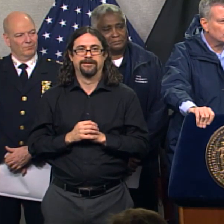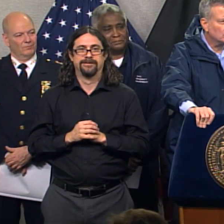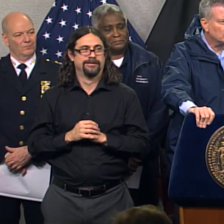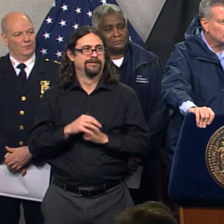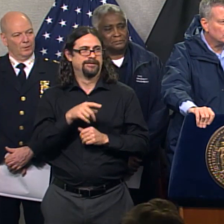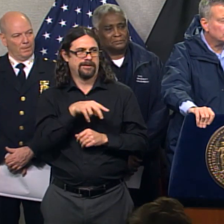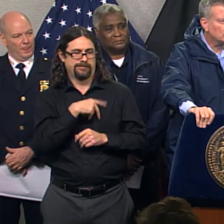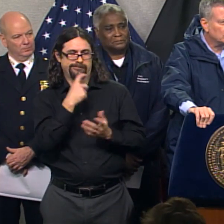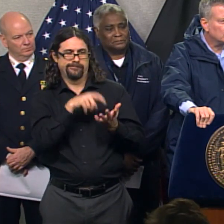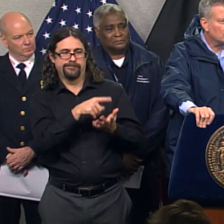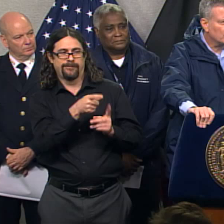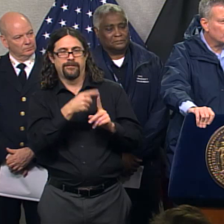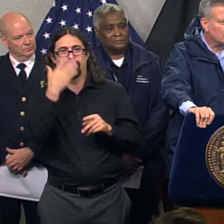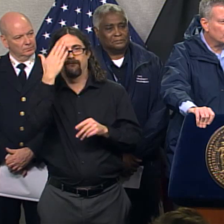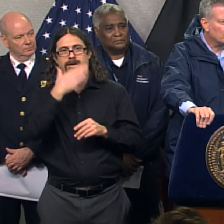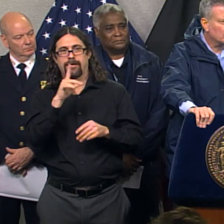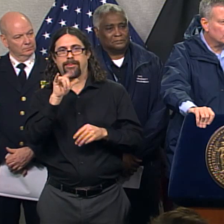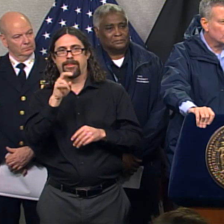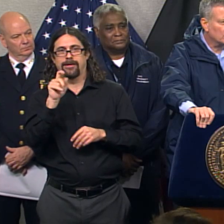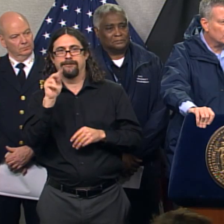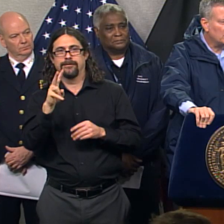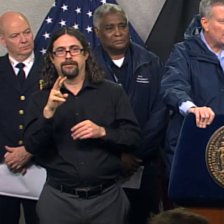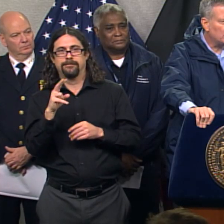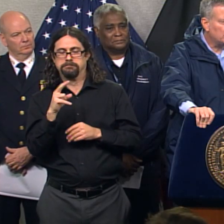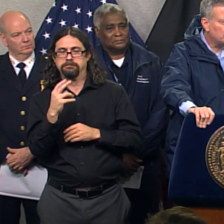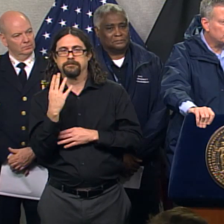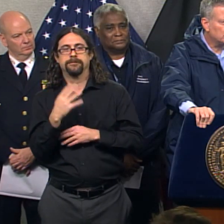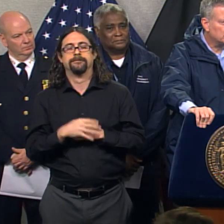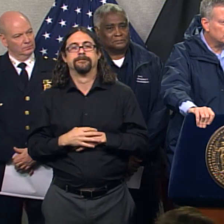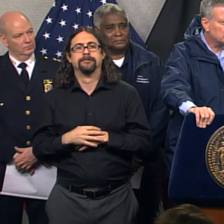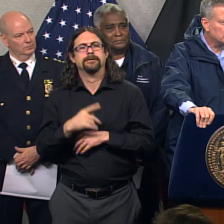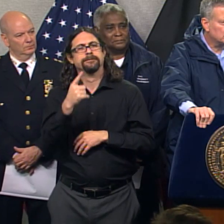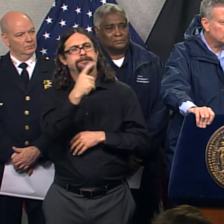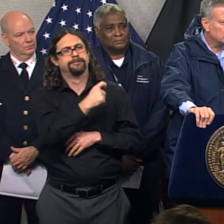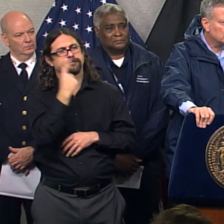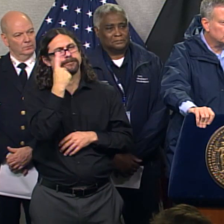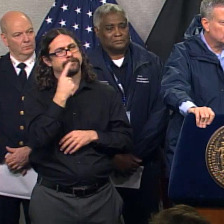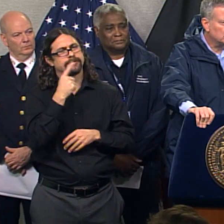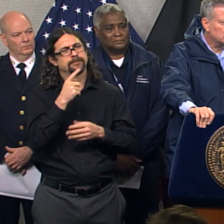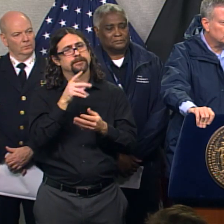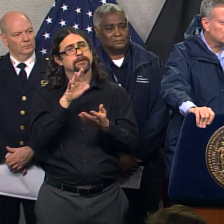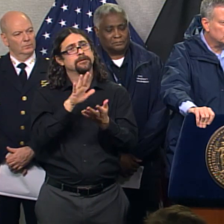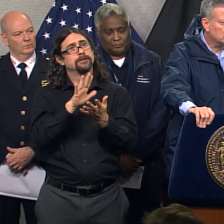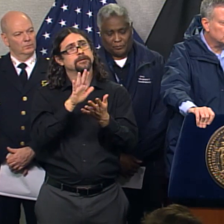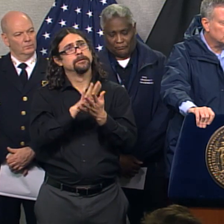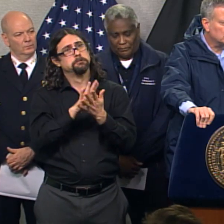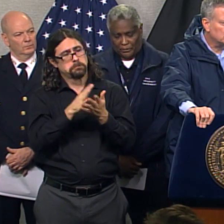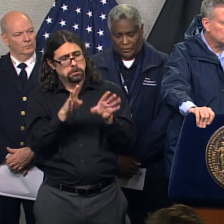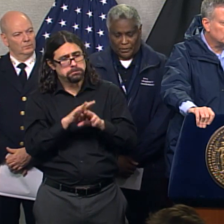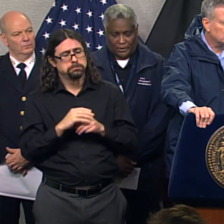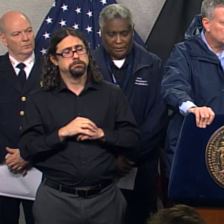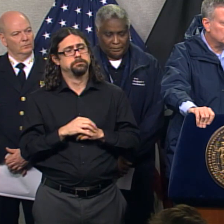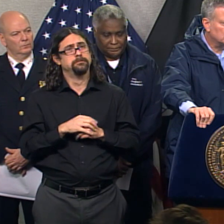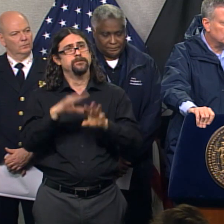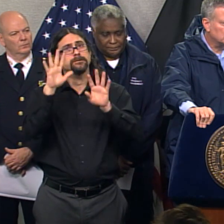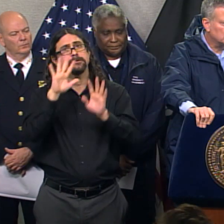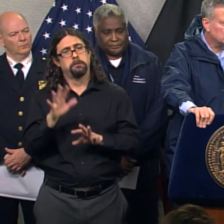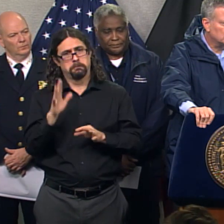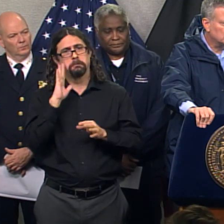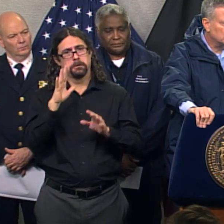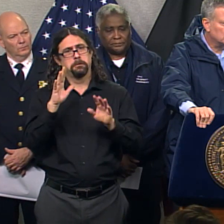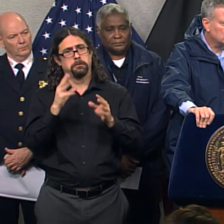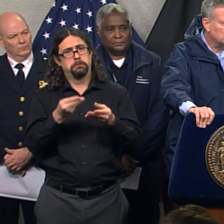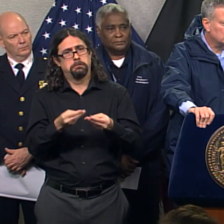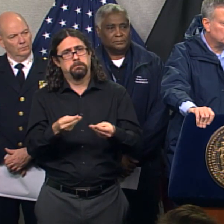school is out today. The snow is expected to taper off at some point. I know there's a warning in effect until 6 p.m. But